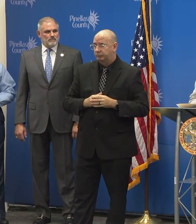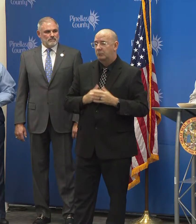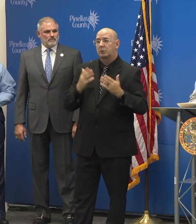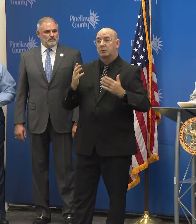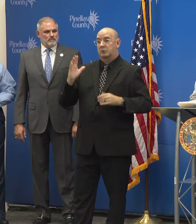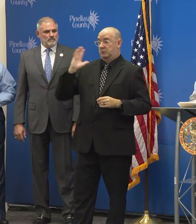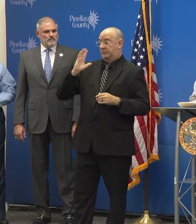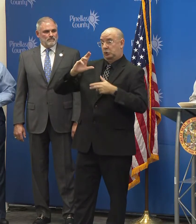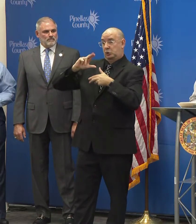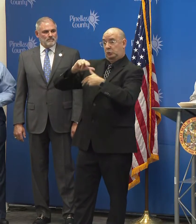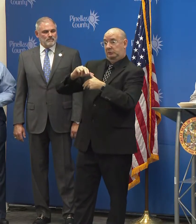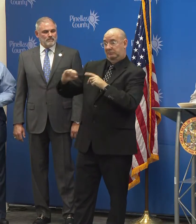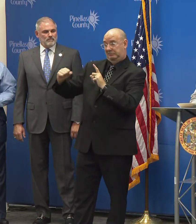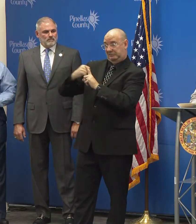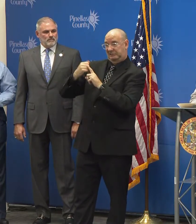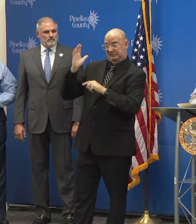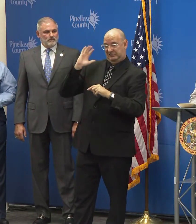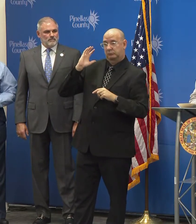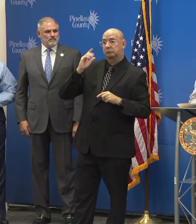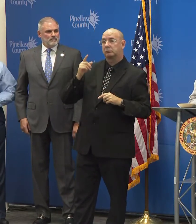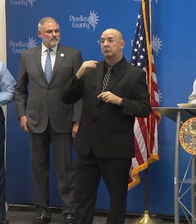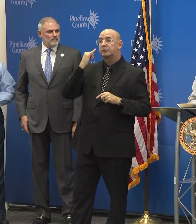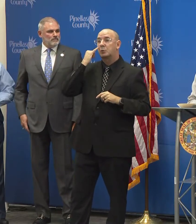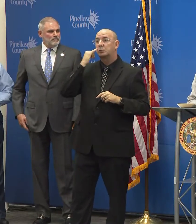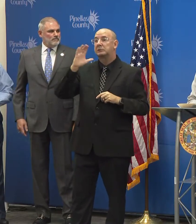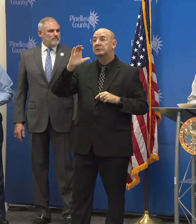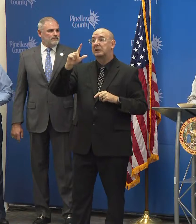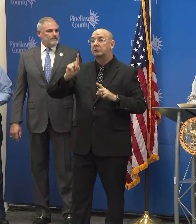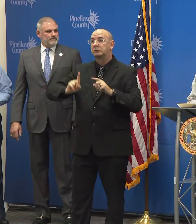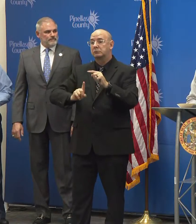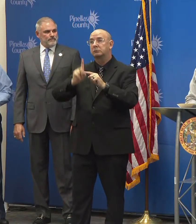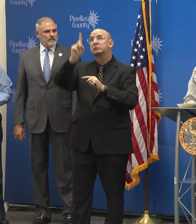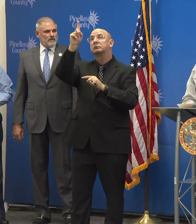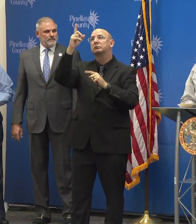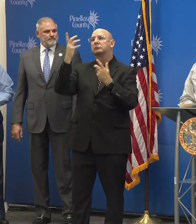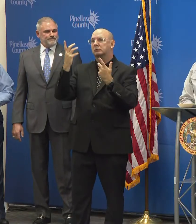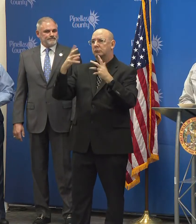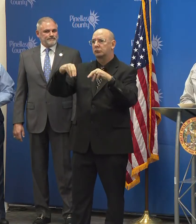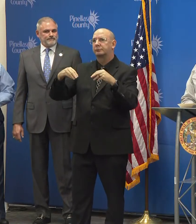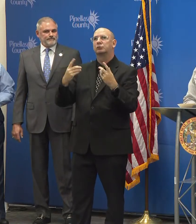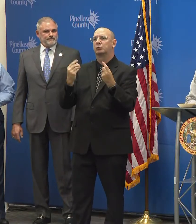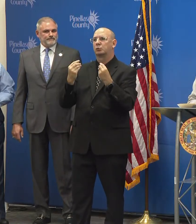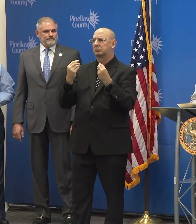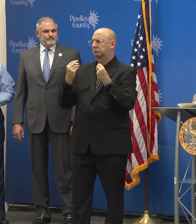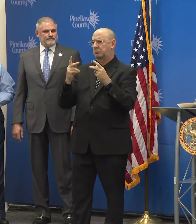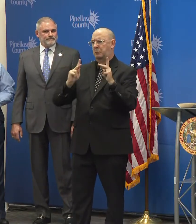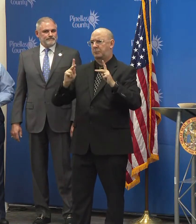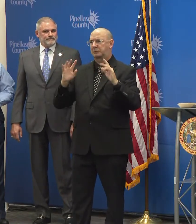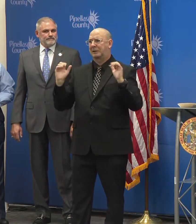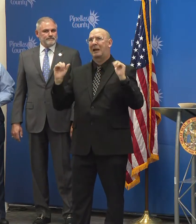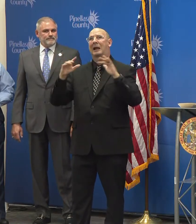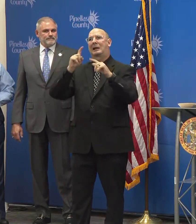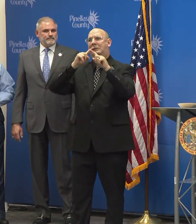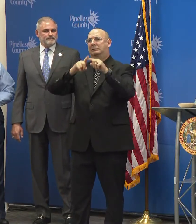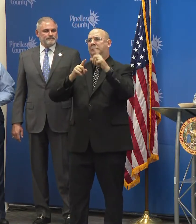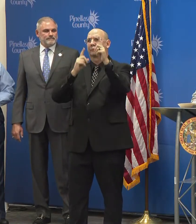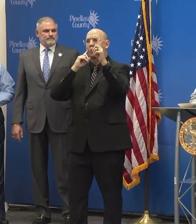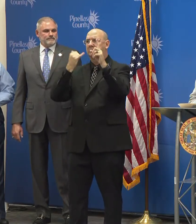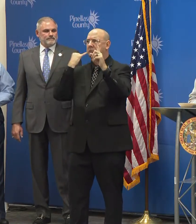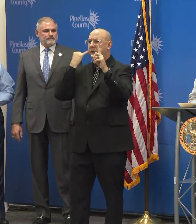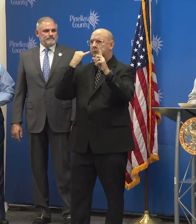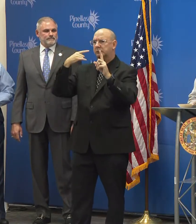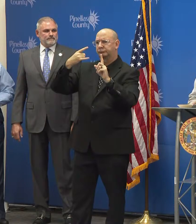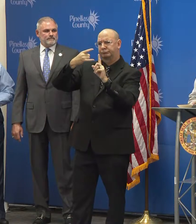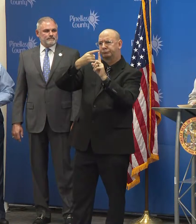down, keeping individuals from being able to call or message loved ones. Residents should have alternate ways to communicate with loved